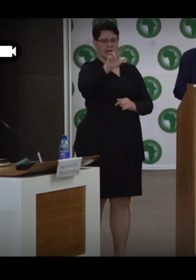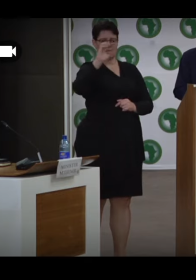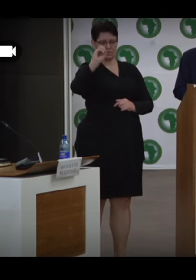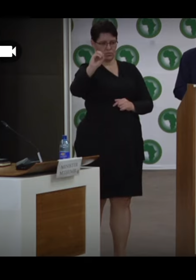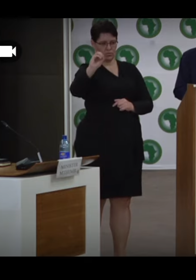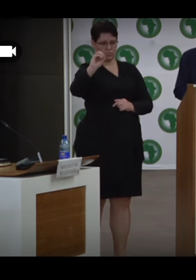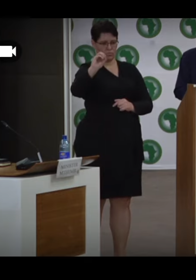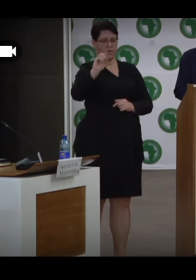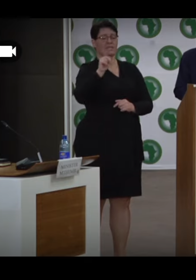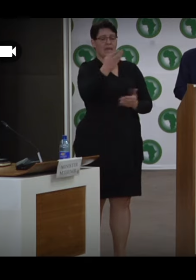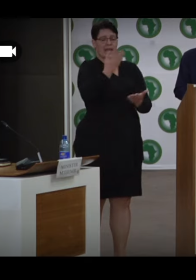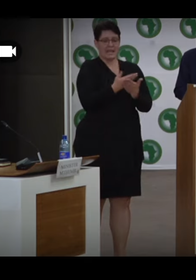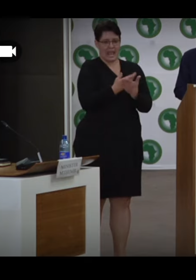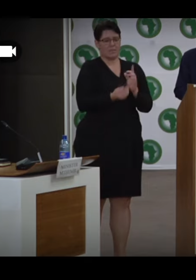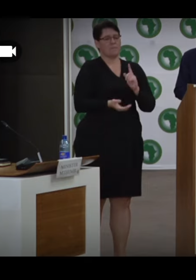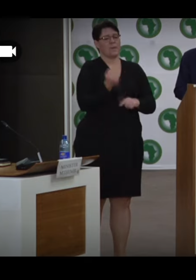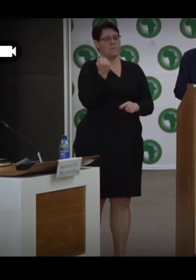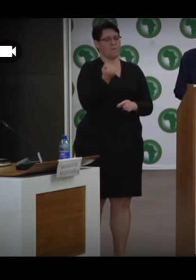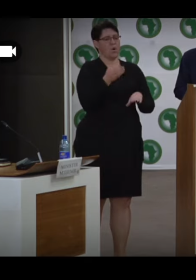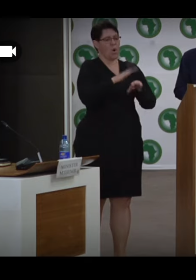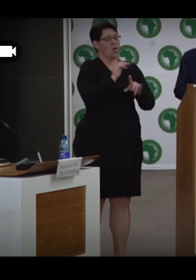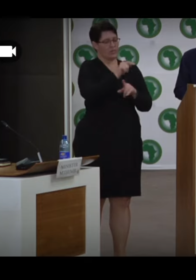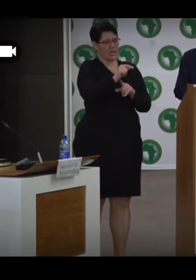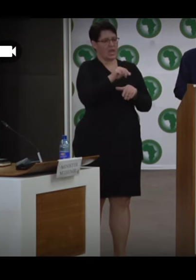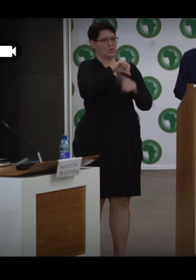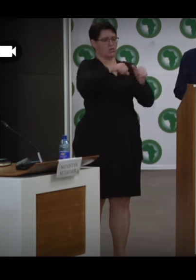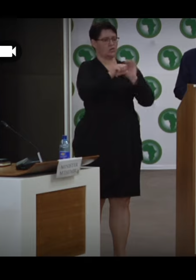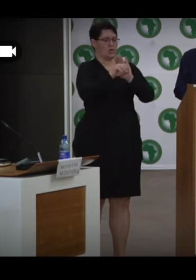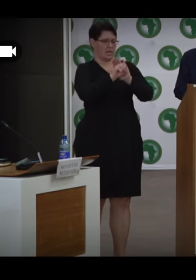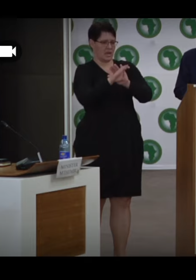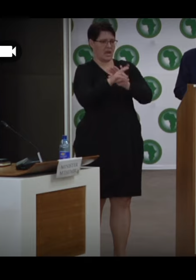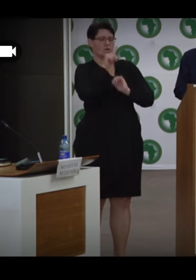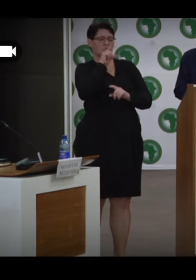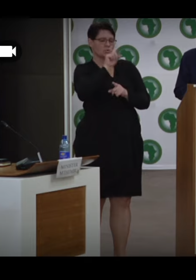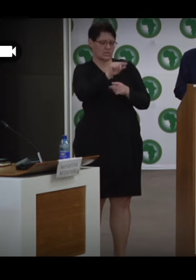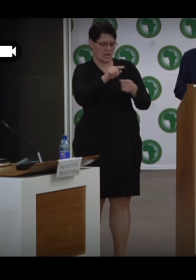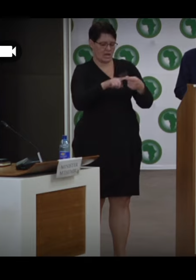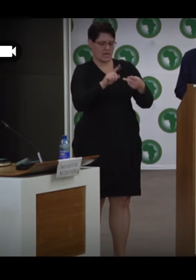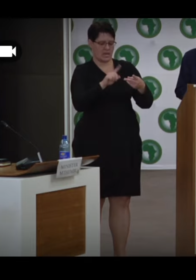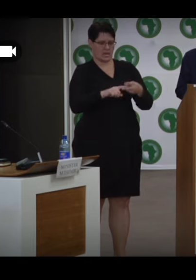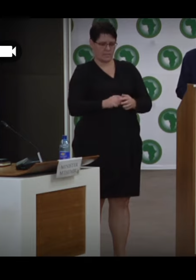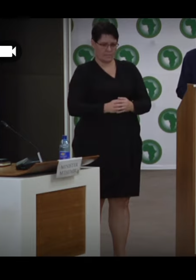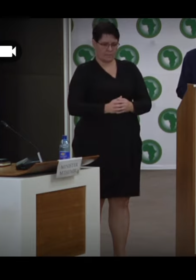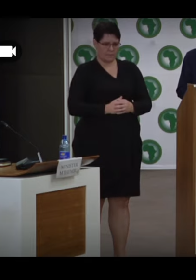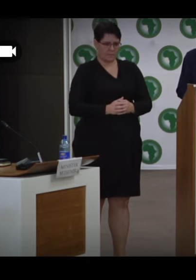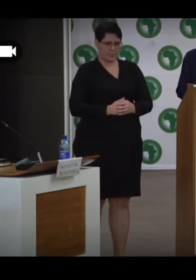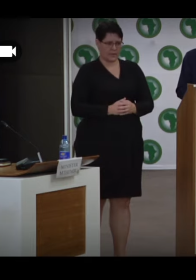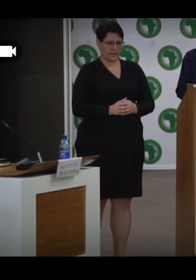0800 014 880, and they can also be reached on their social media Twitter handle.